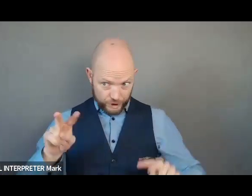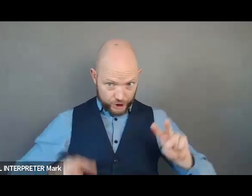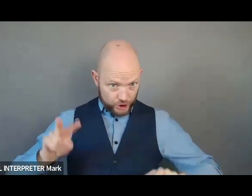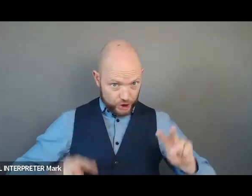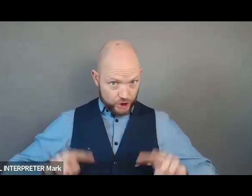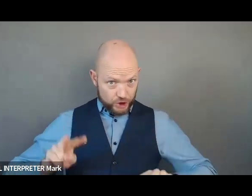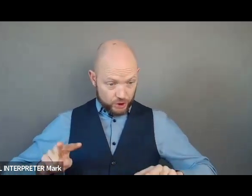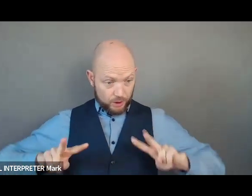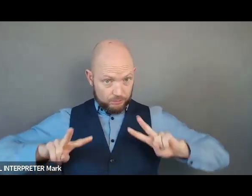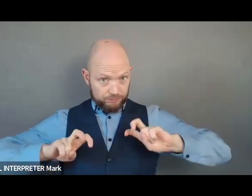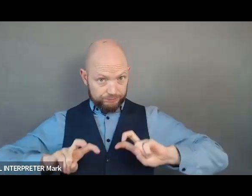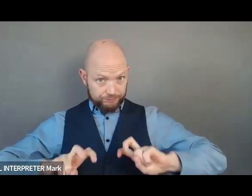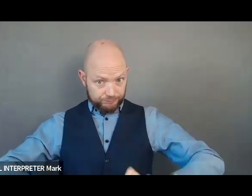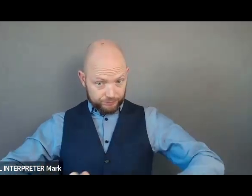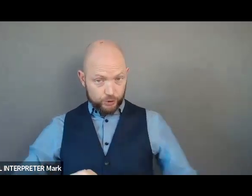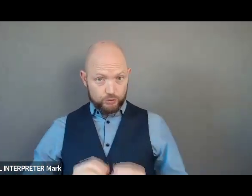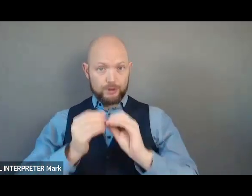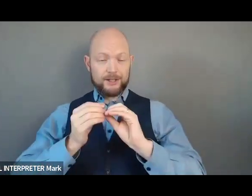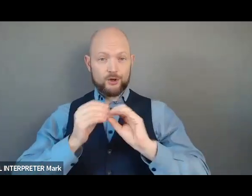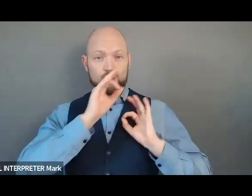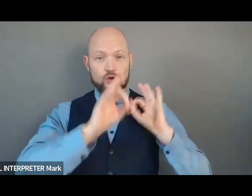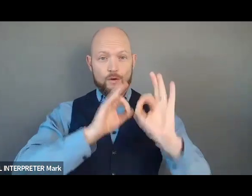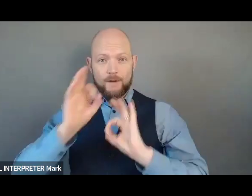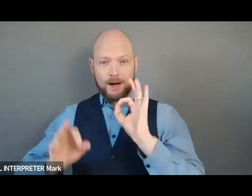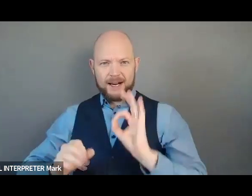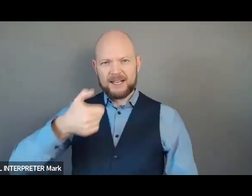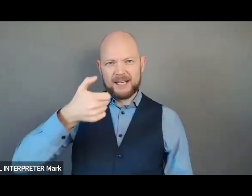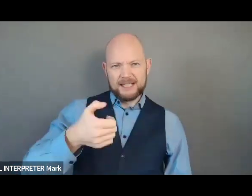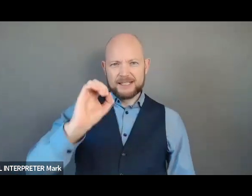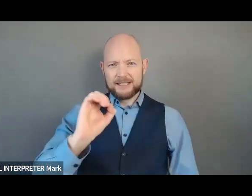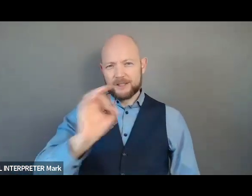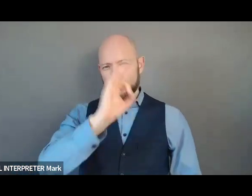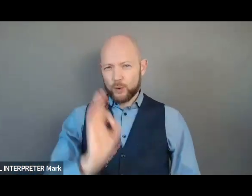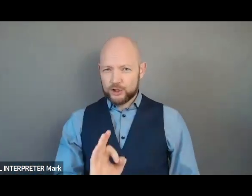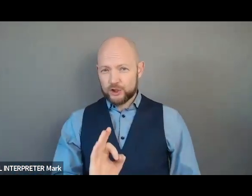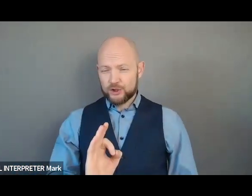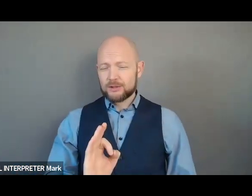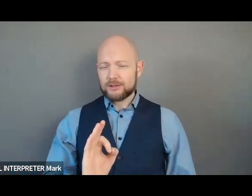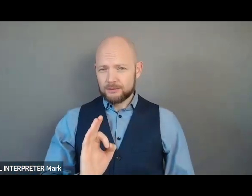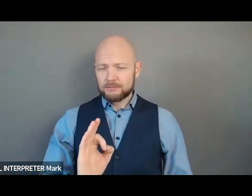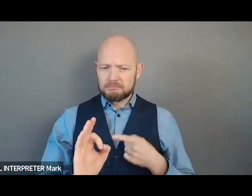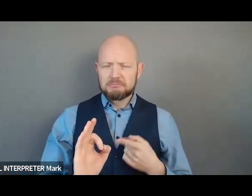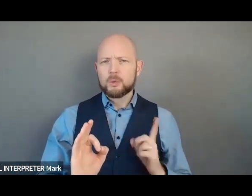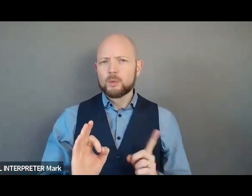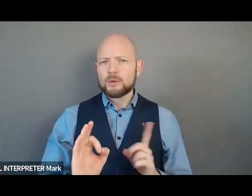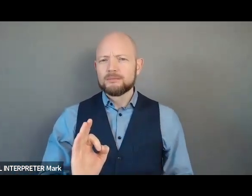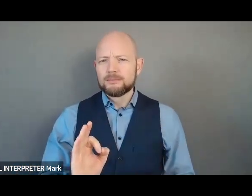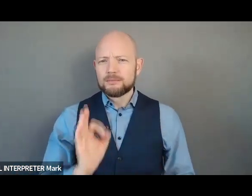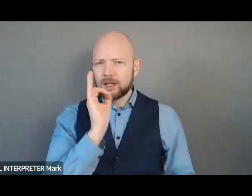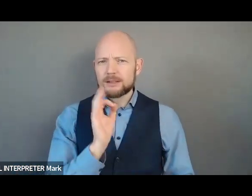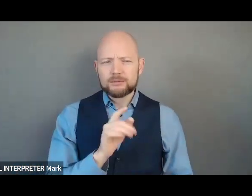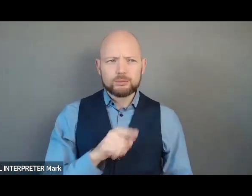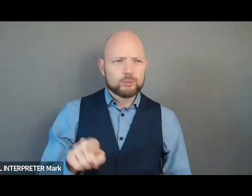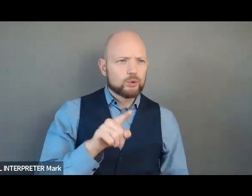with a survey of about 60 questions, asking about the choices